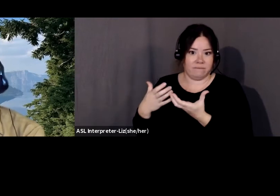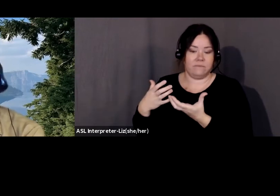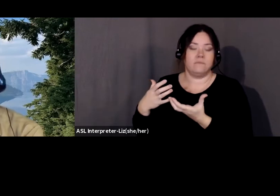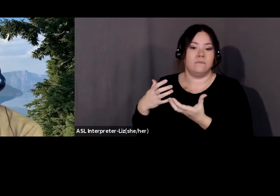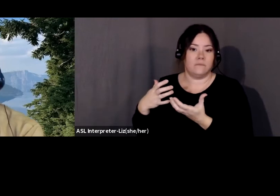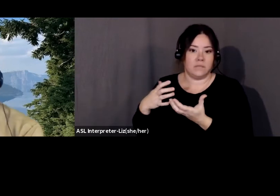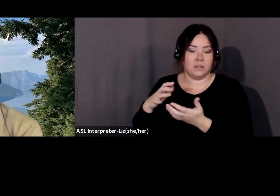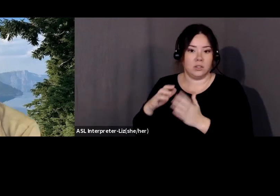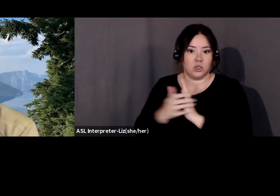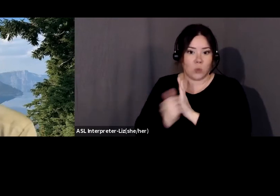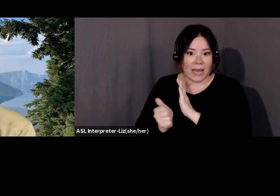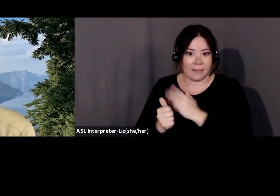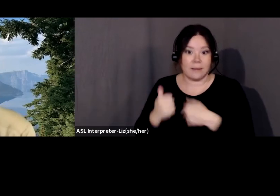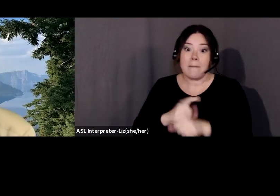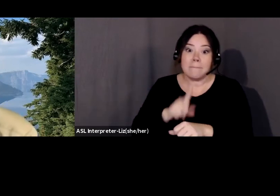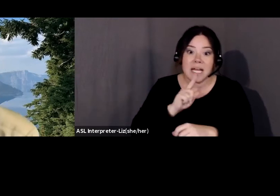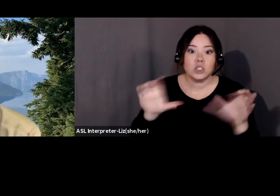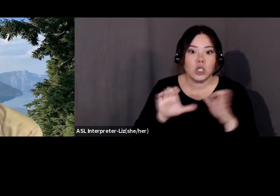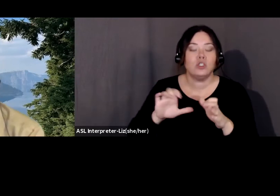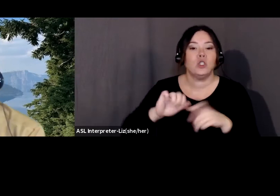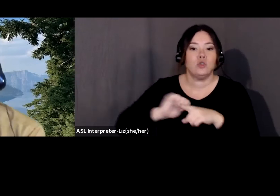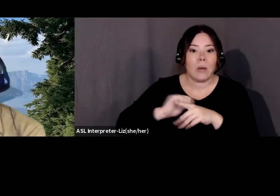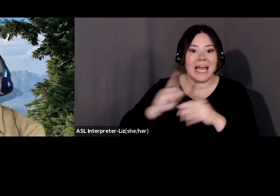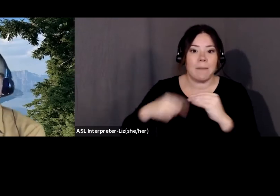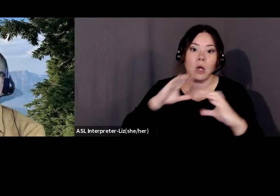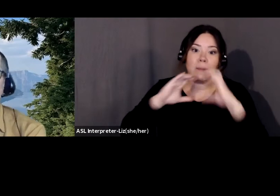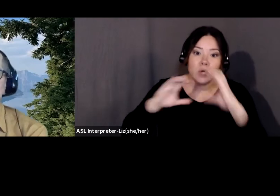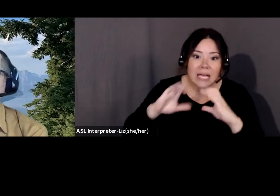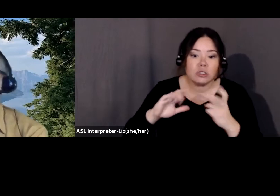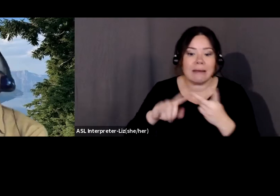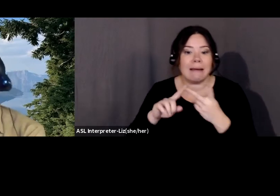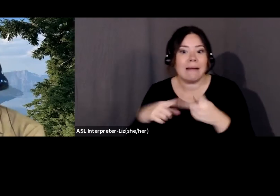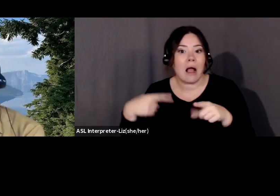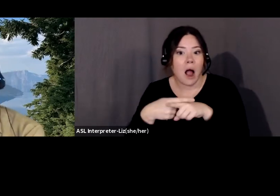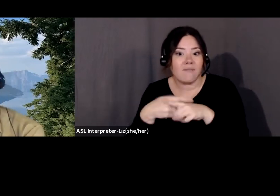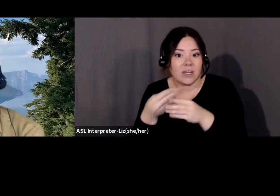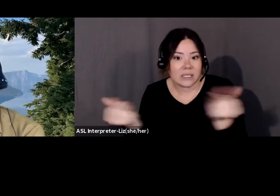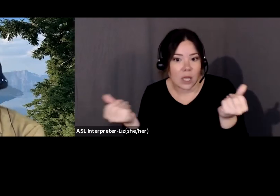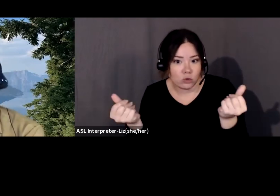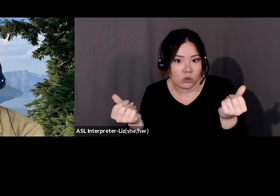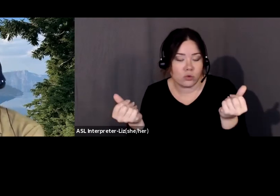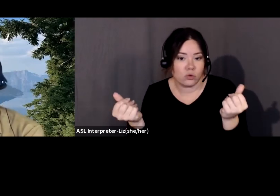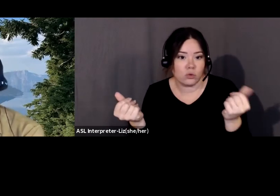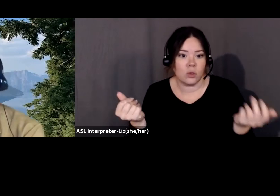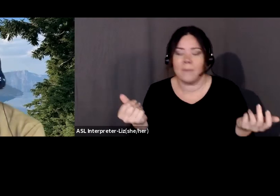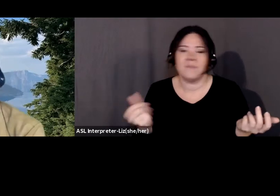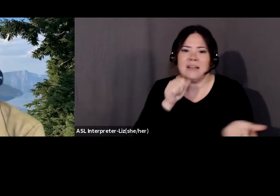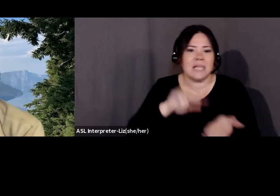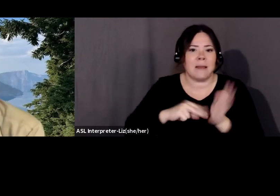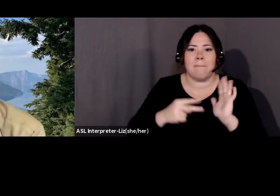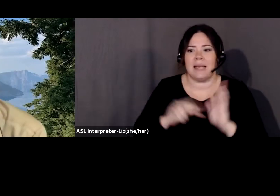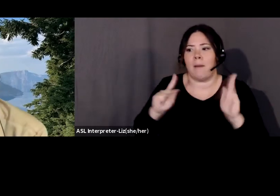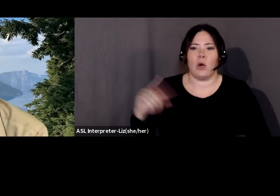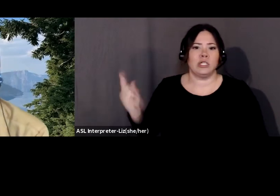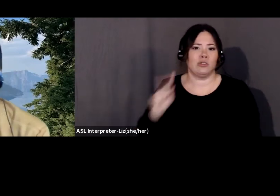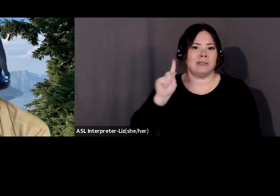intentional training on communication and conflict resolution. And that is not just having somebody come in and talk for